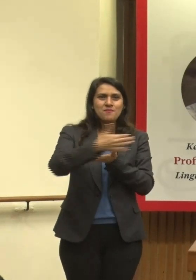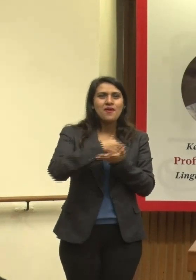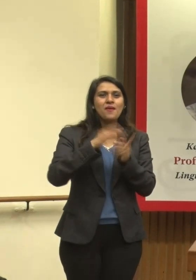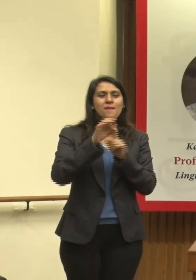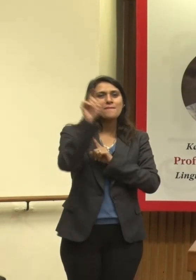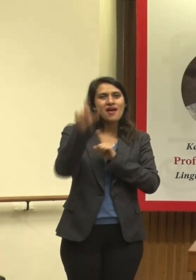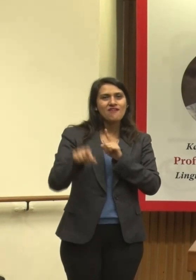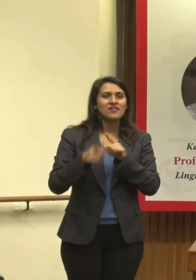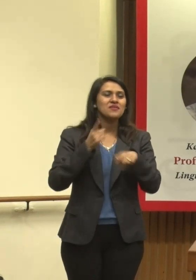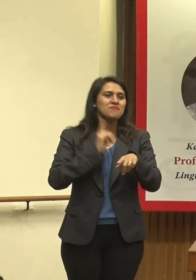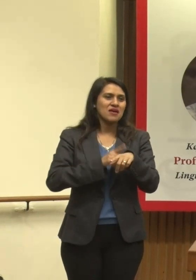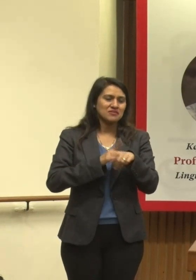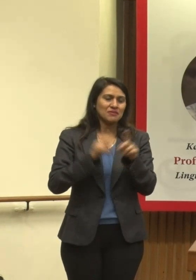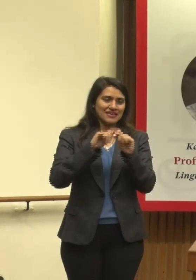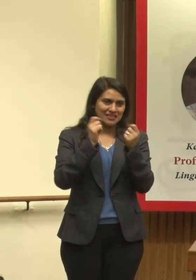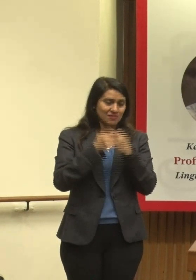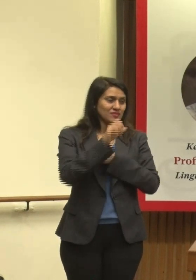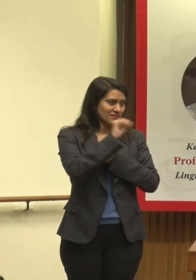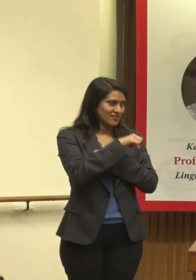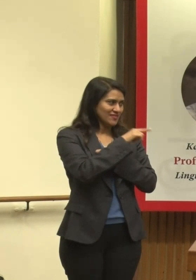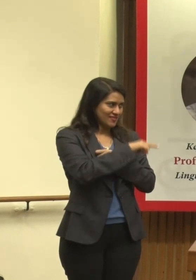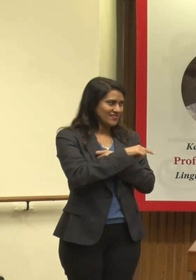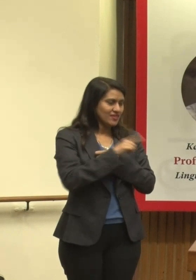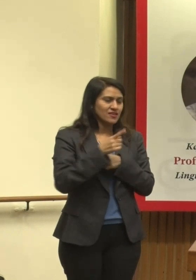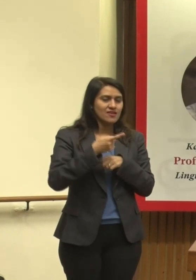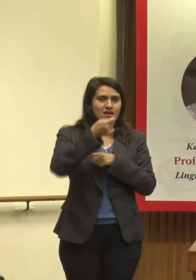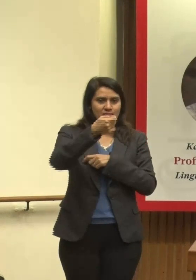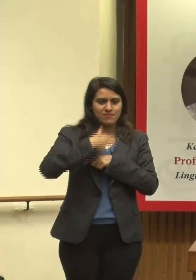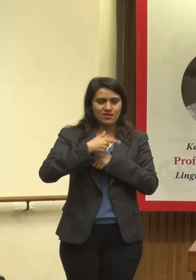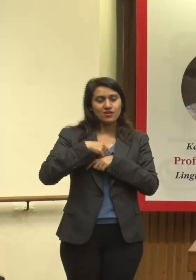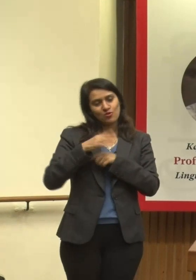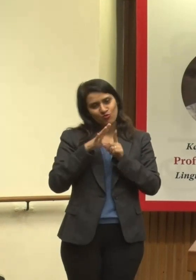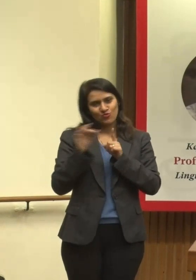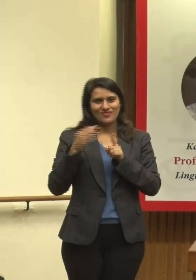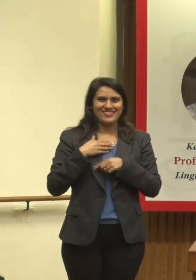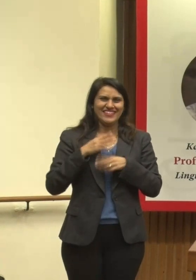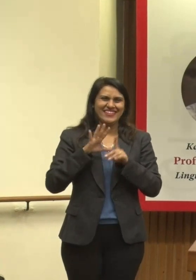team has collected. Yeah, I will charge some fee as consultant.